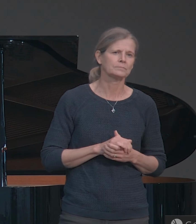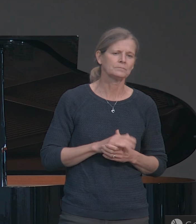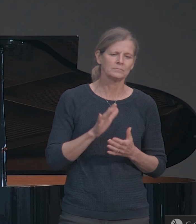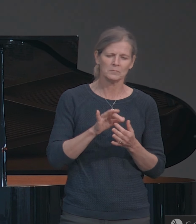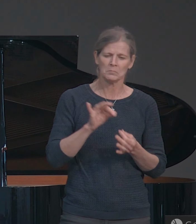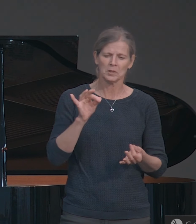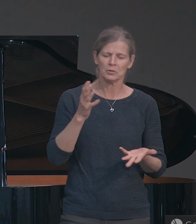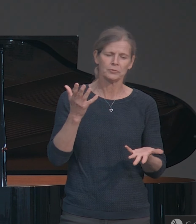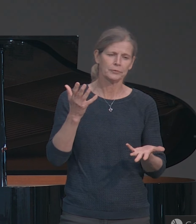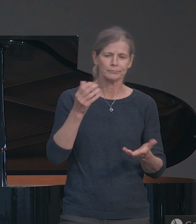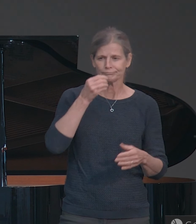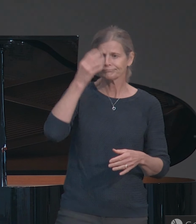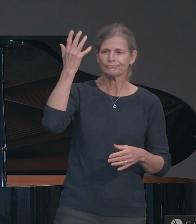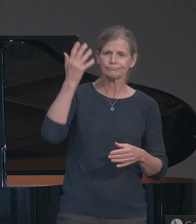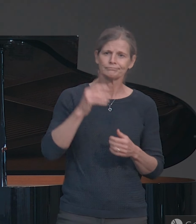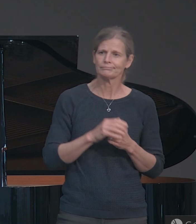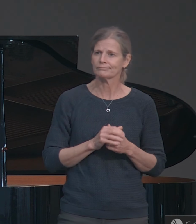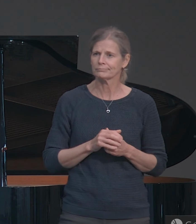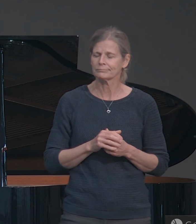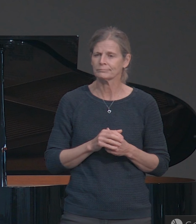Spiritual indifference